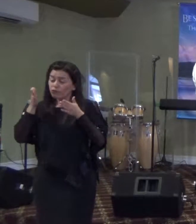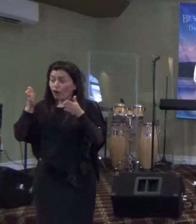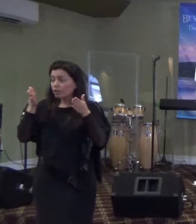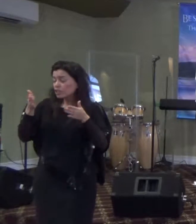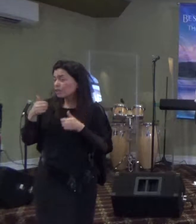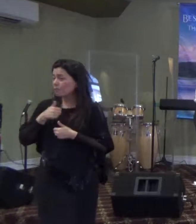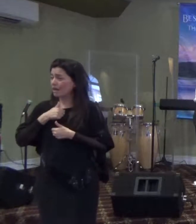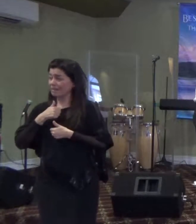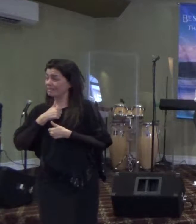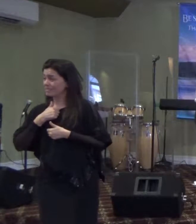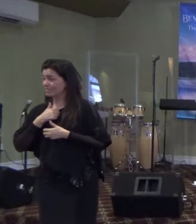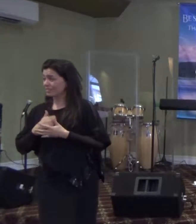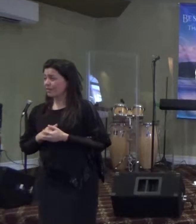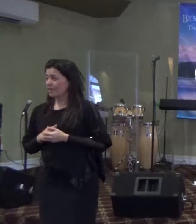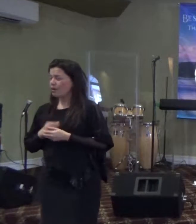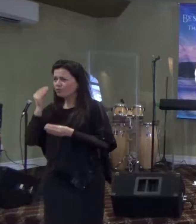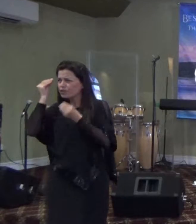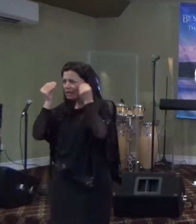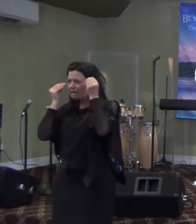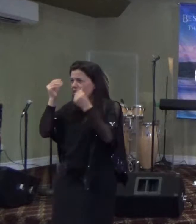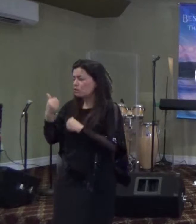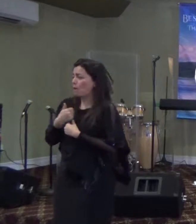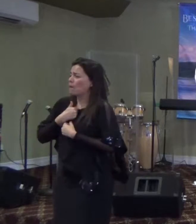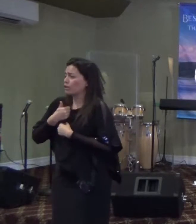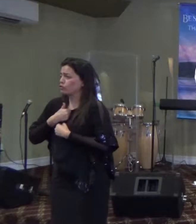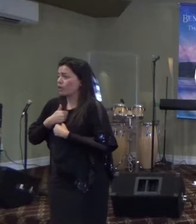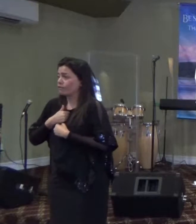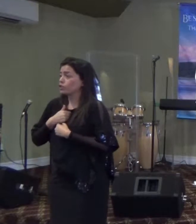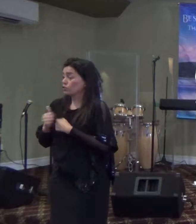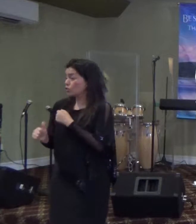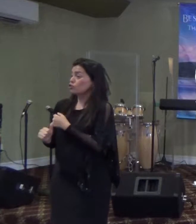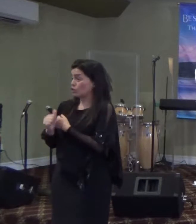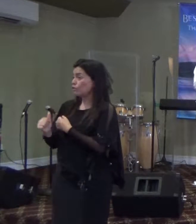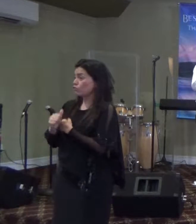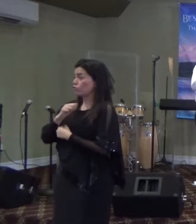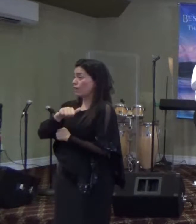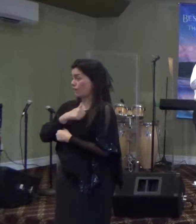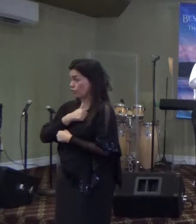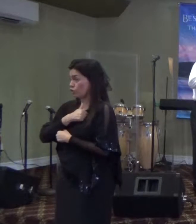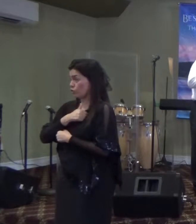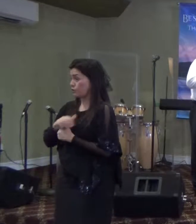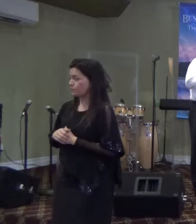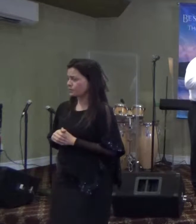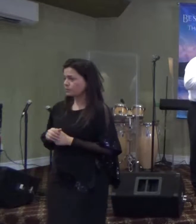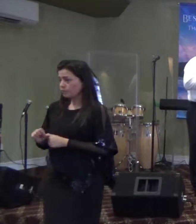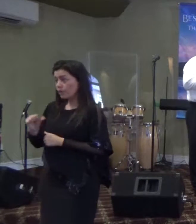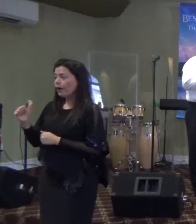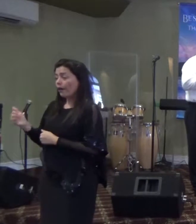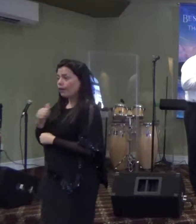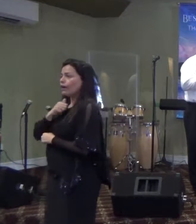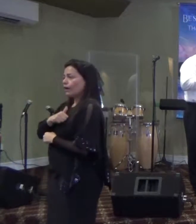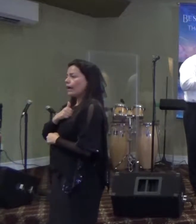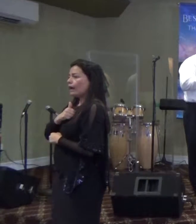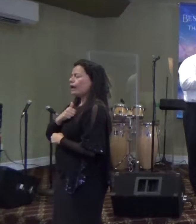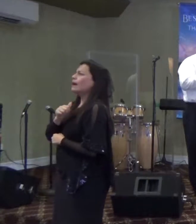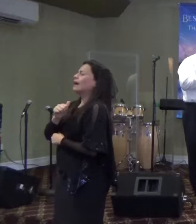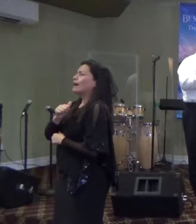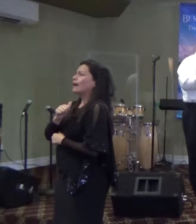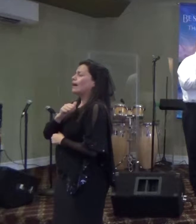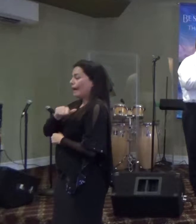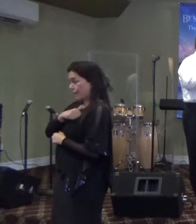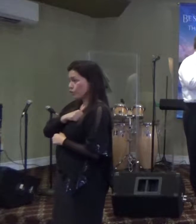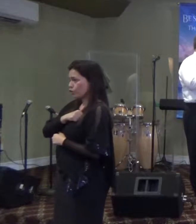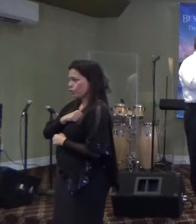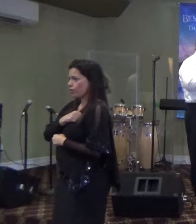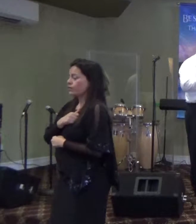solo pensando en nosotros. only thinking of ourselves. Pero la otra actitud, But the other la attitude, actitud the